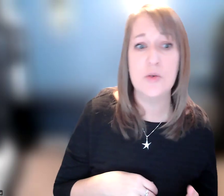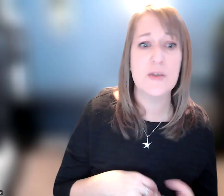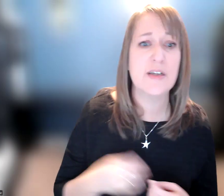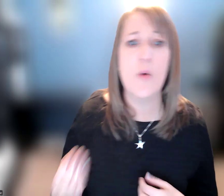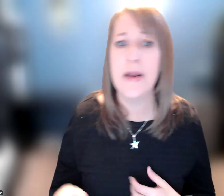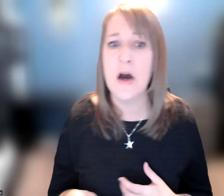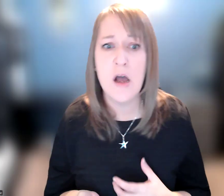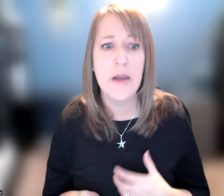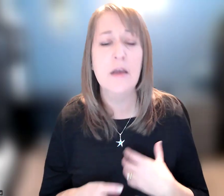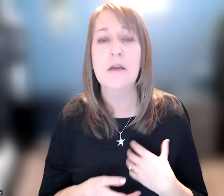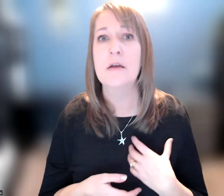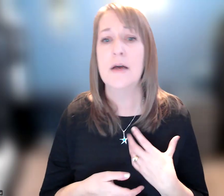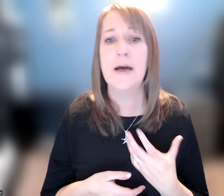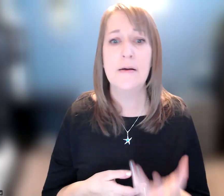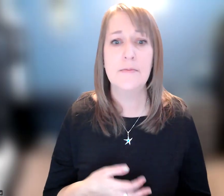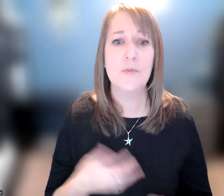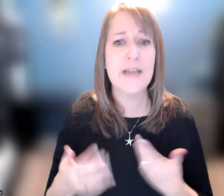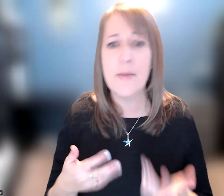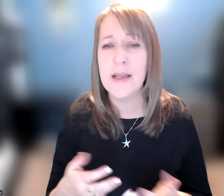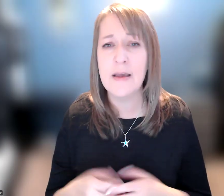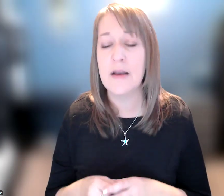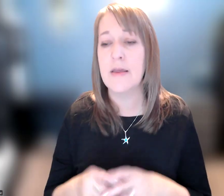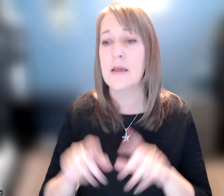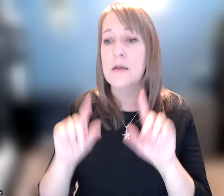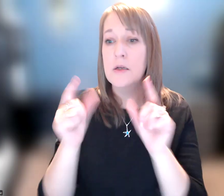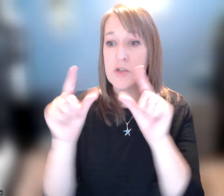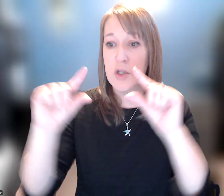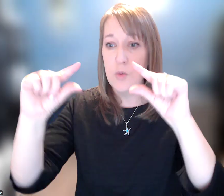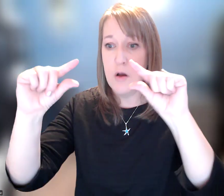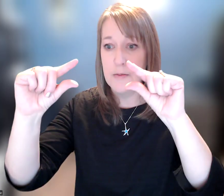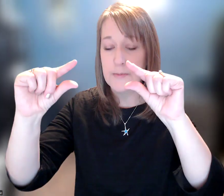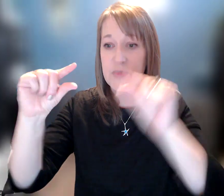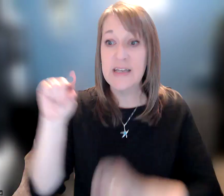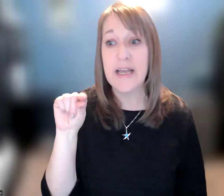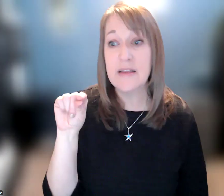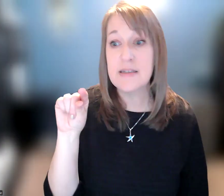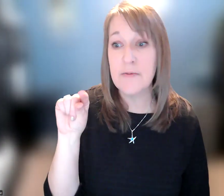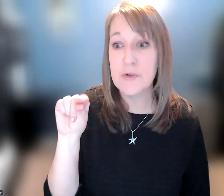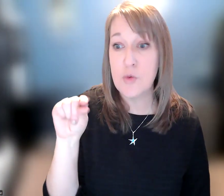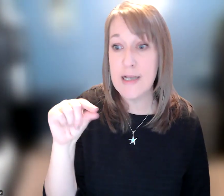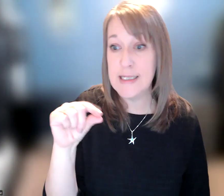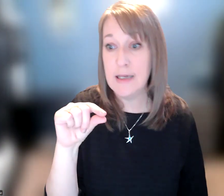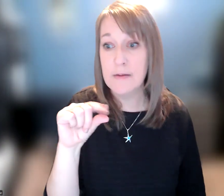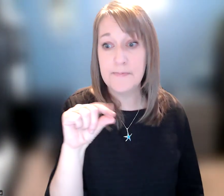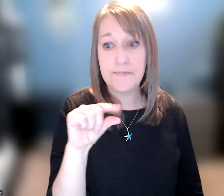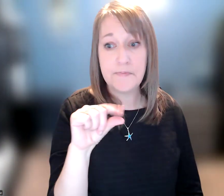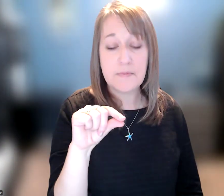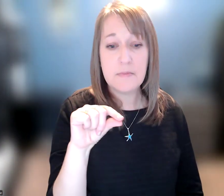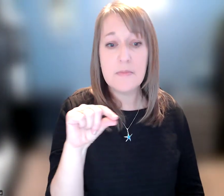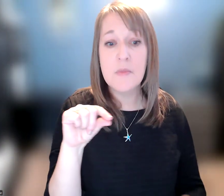What's going on? What's happening, kind of thing. So it's like the sign for 20.